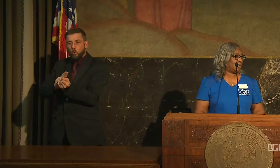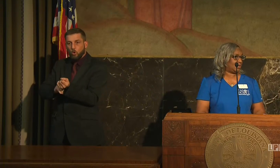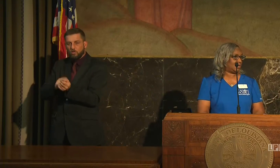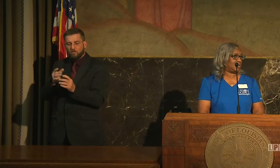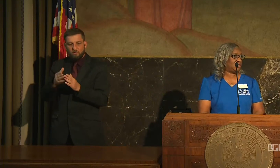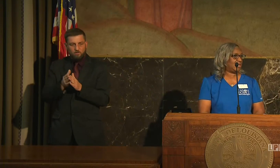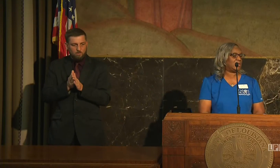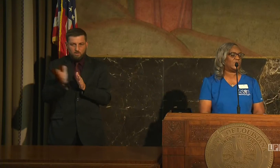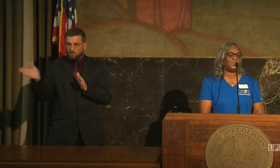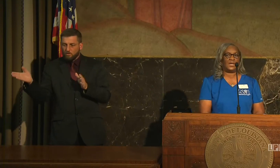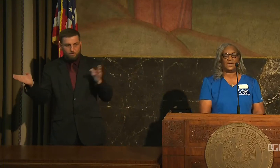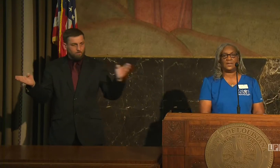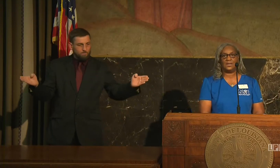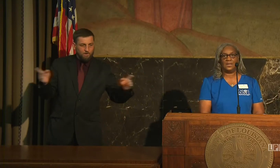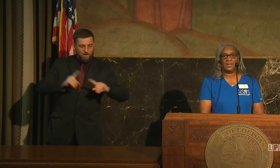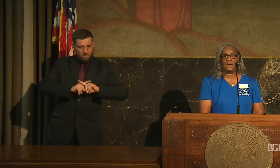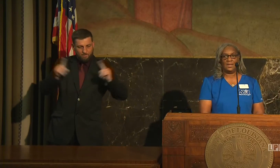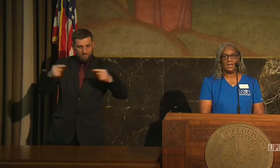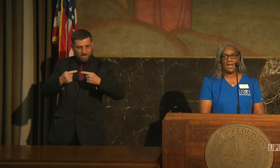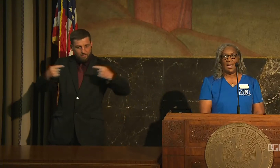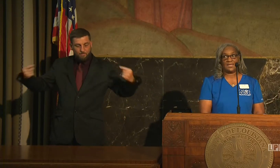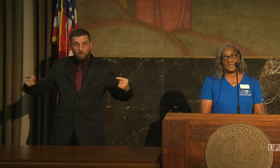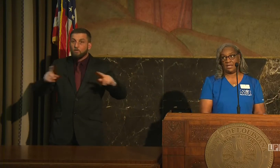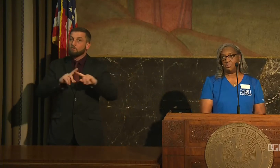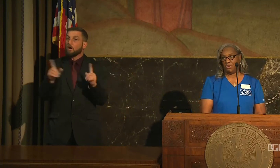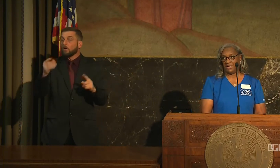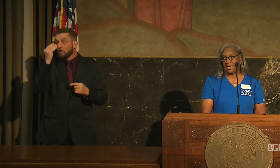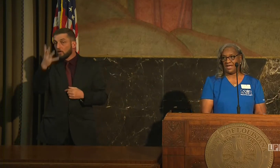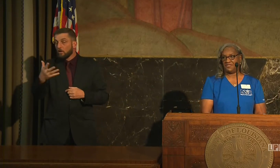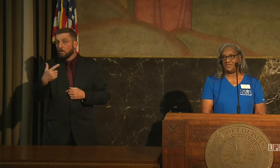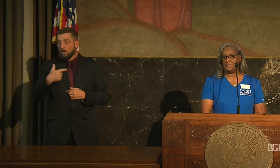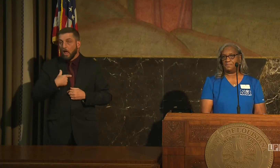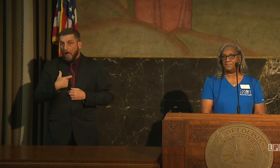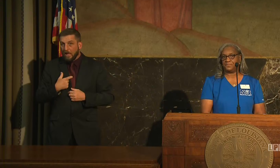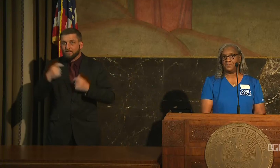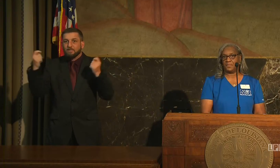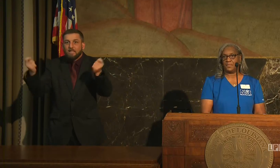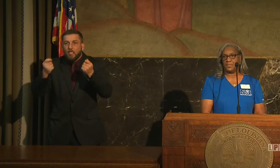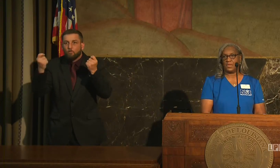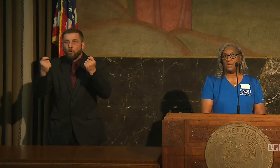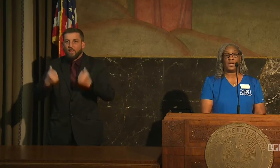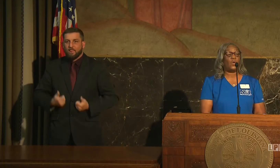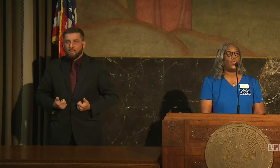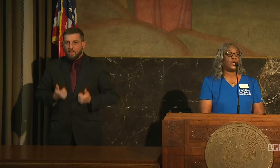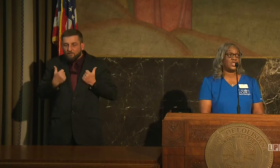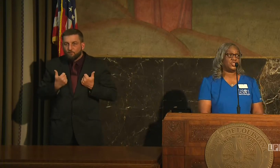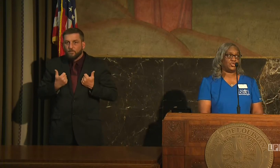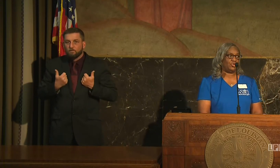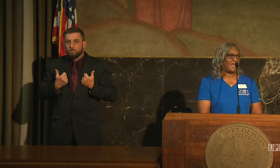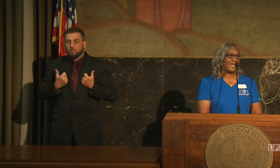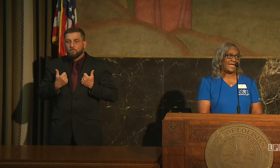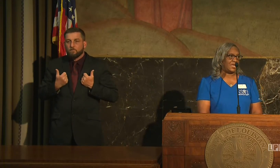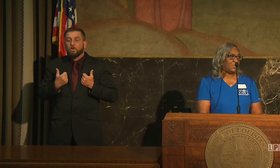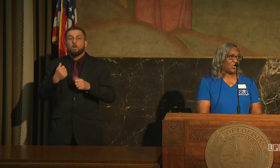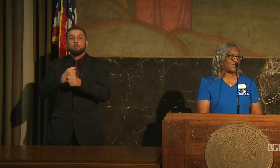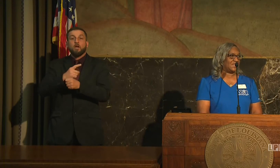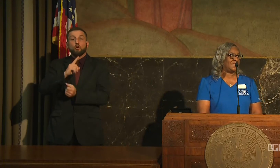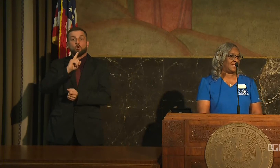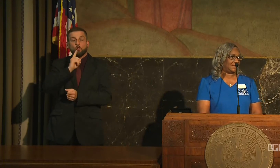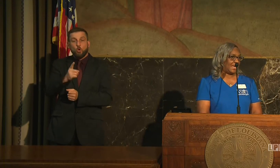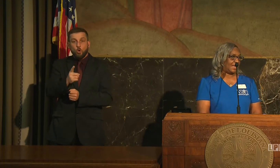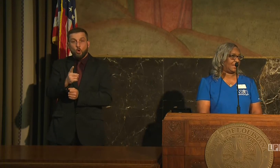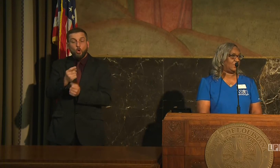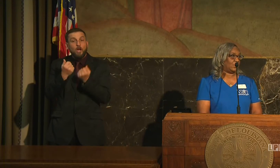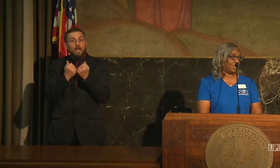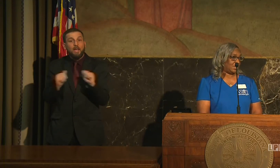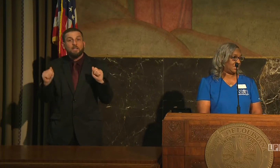each continuum, but I celebrate life, but I want to ensure that any person